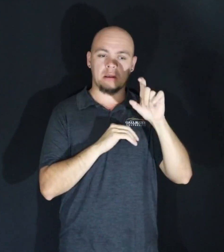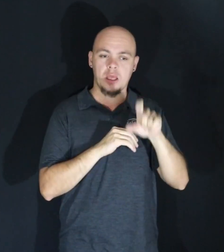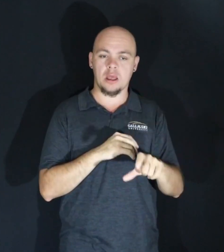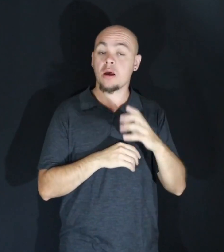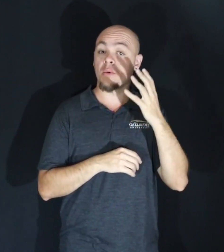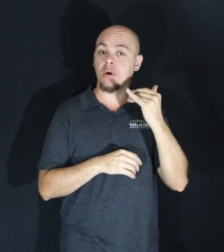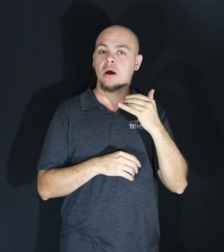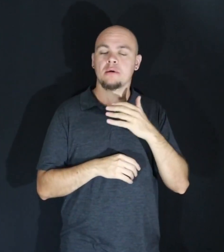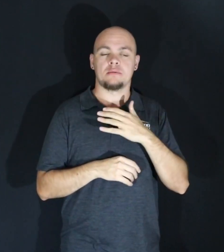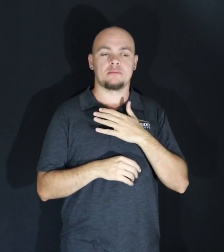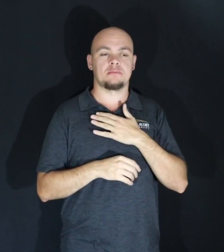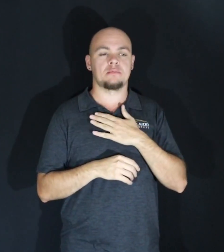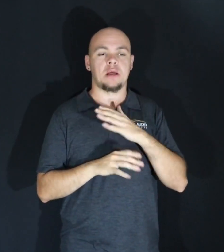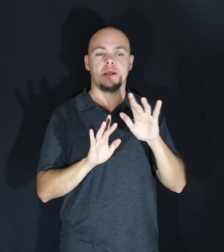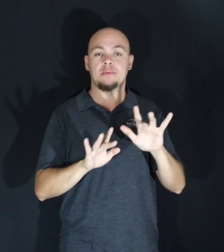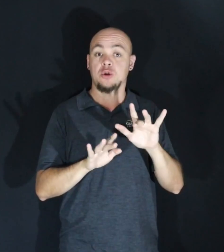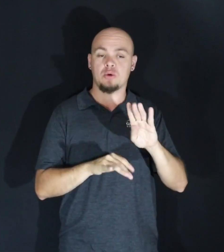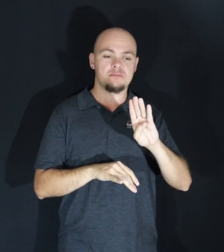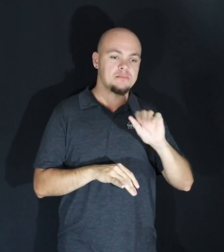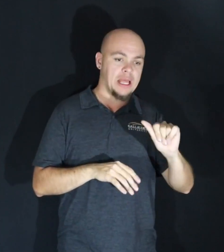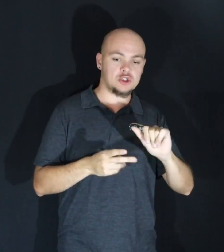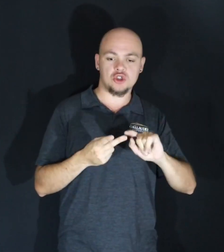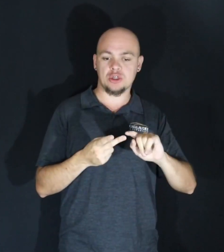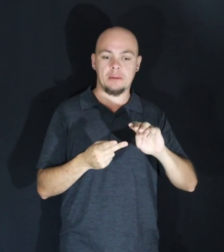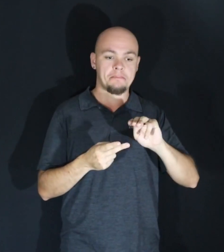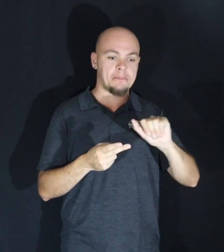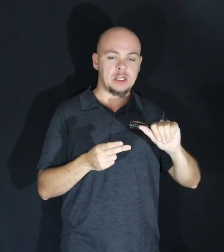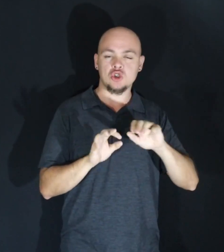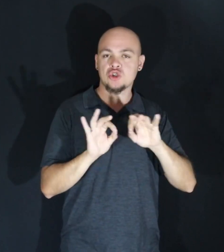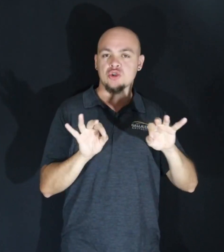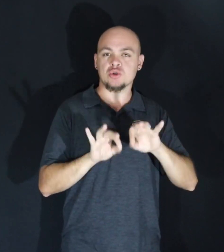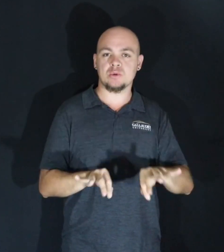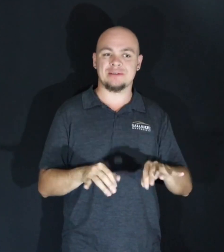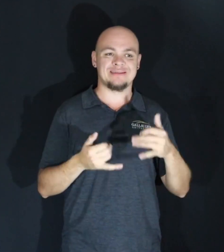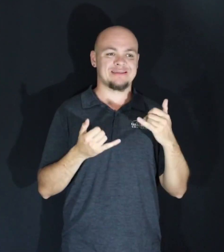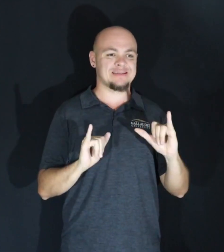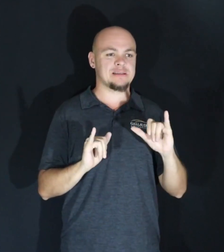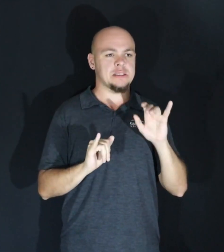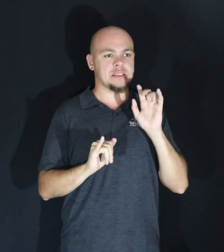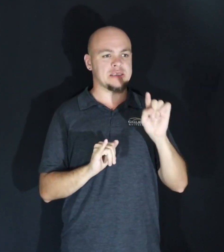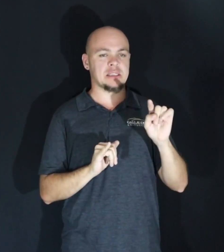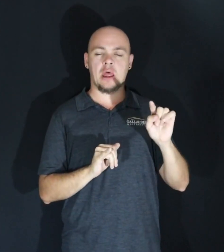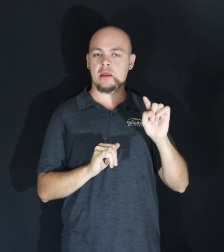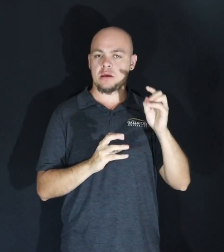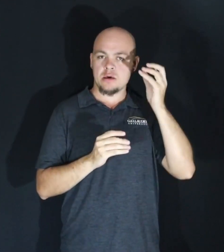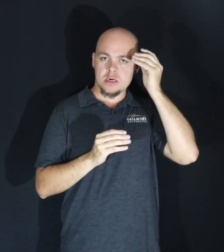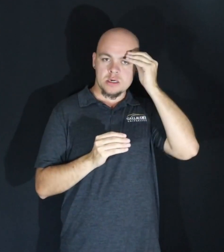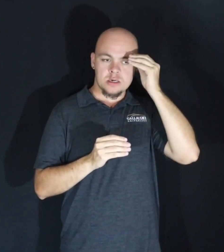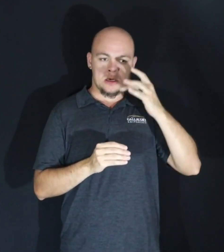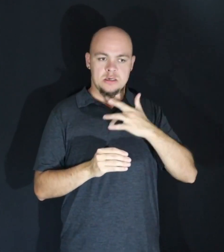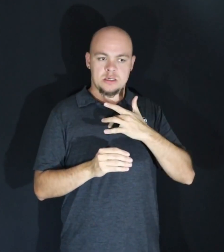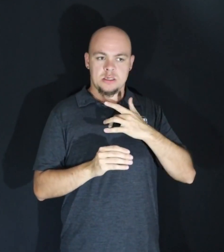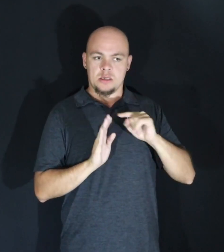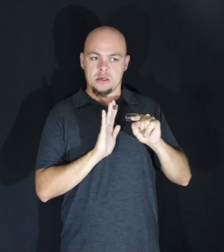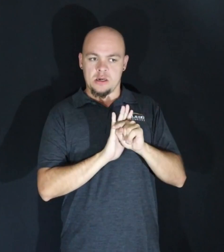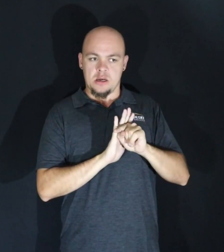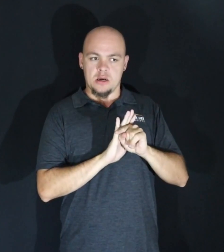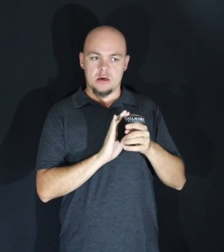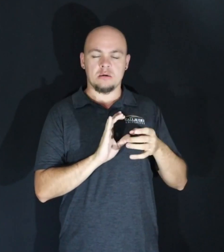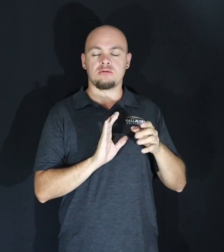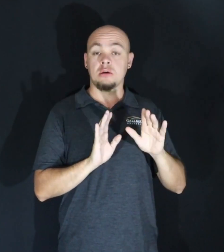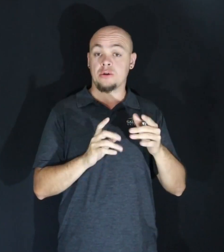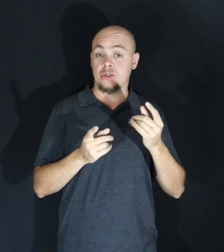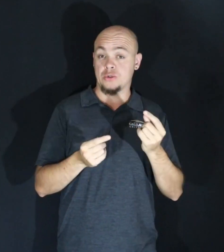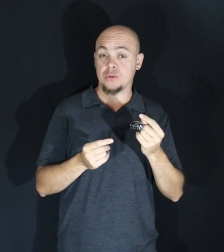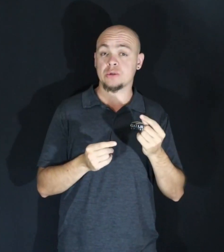at my computer with a bachelor's degree and a master's degree, and I still held on to those bad feelings. So here's what I did.